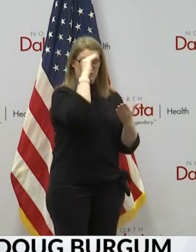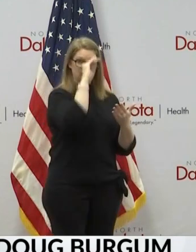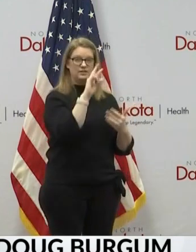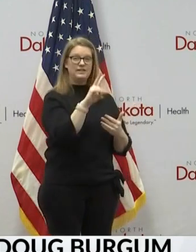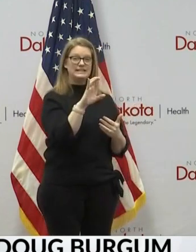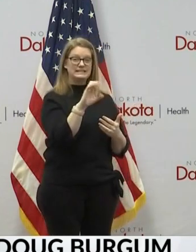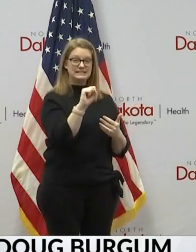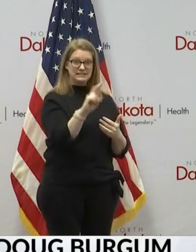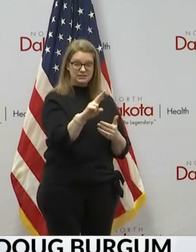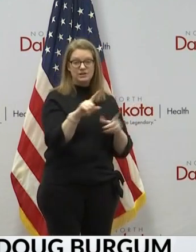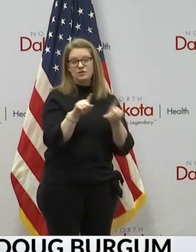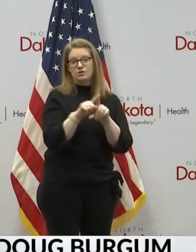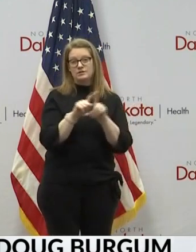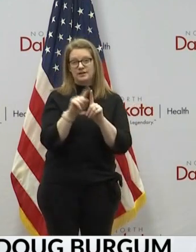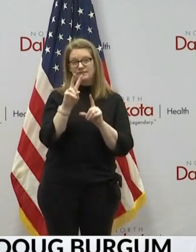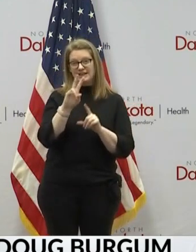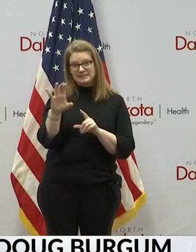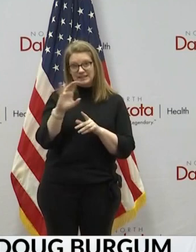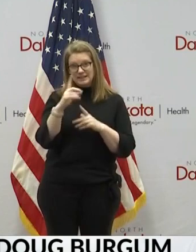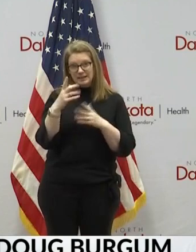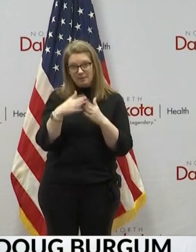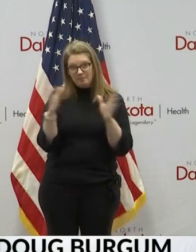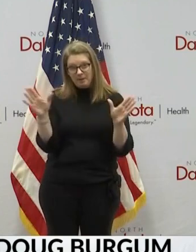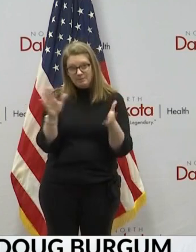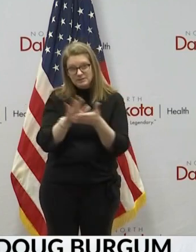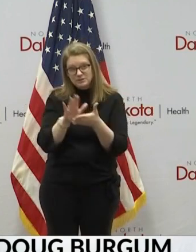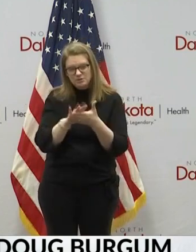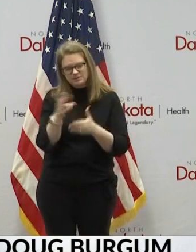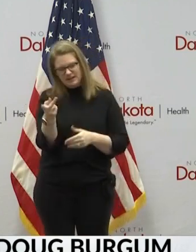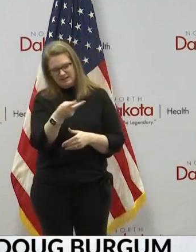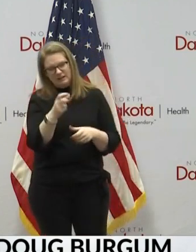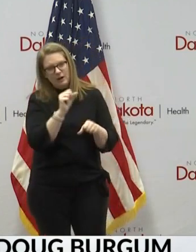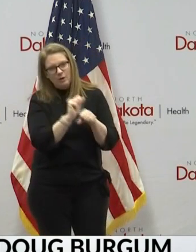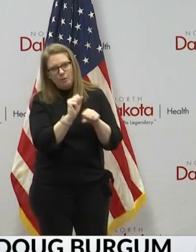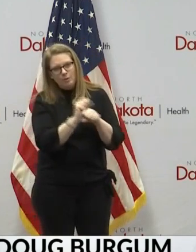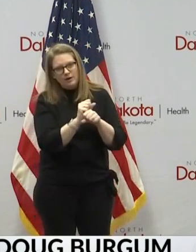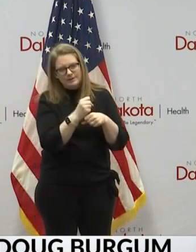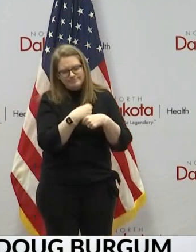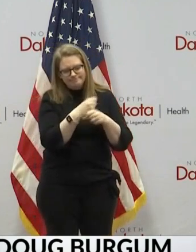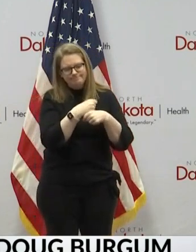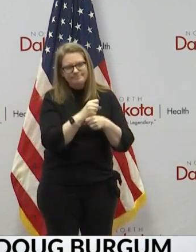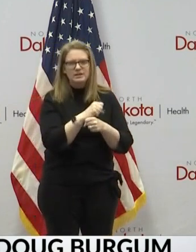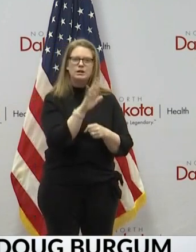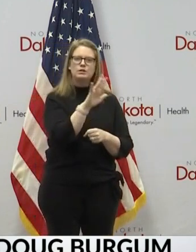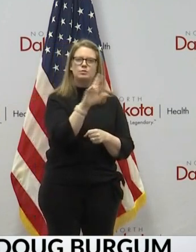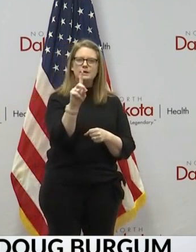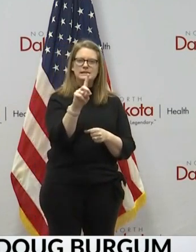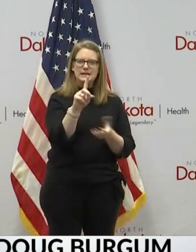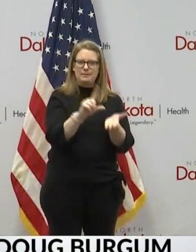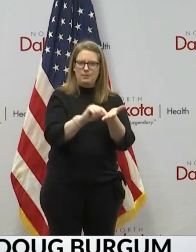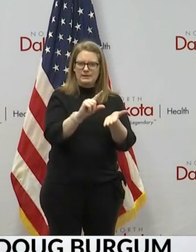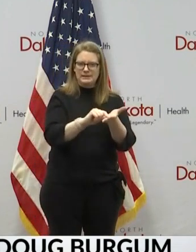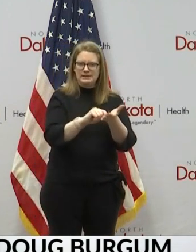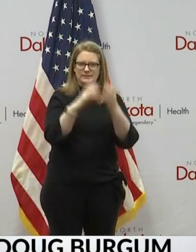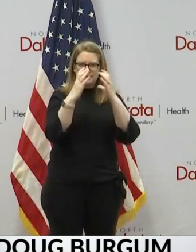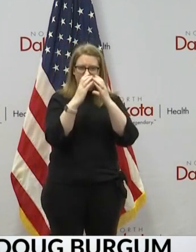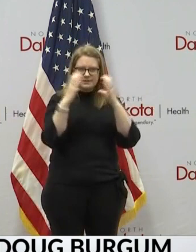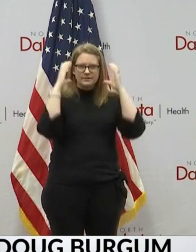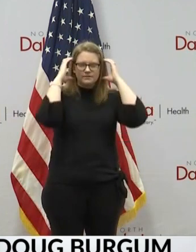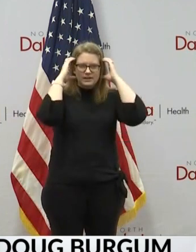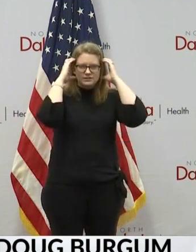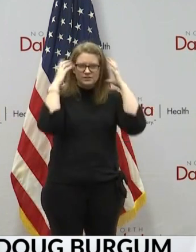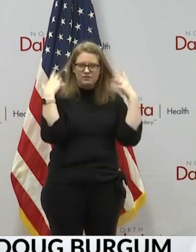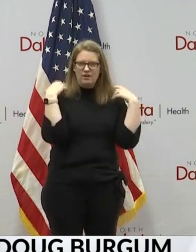State University and Valley City Public Schools are working together to manufacture 3D printed face shields for healthcare and emergency workers in the